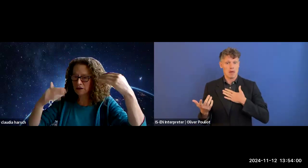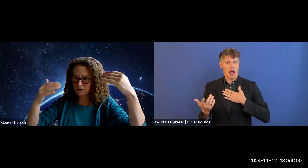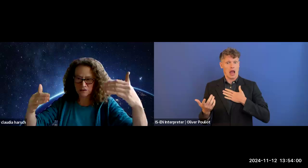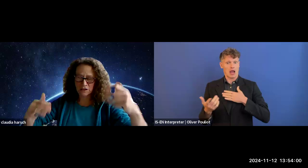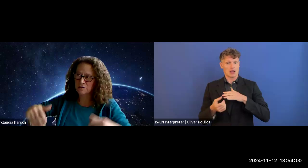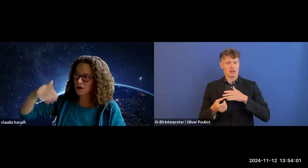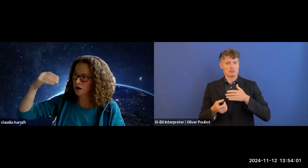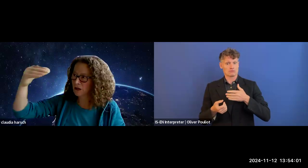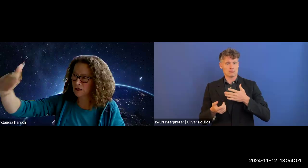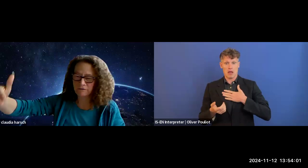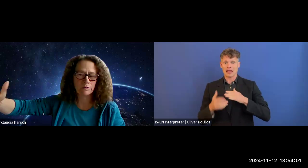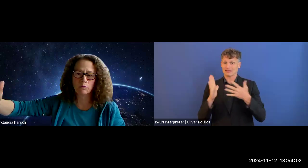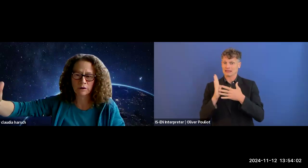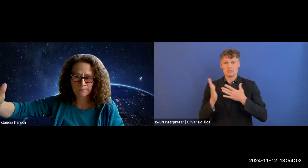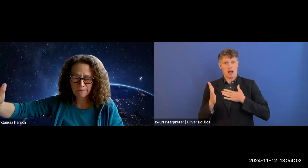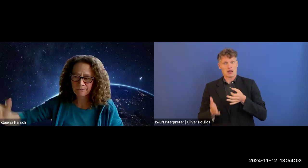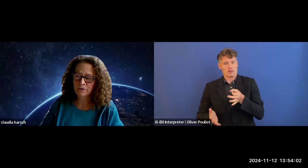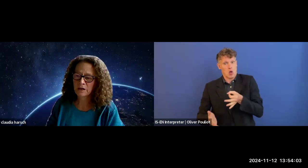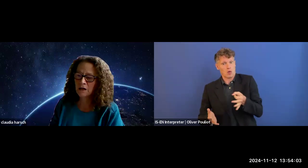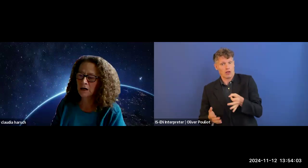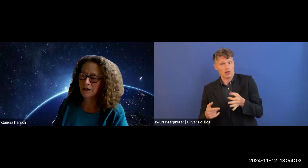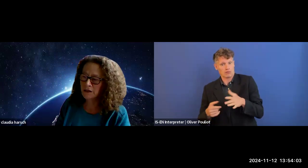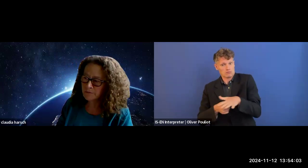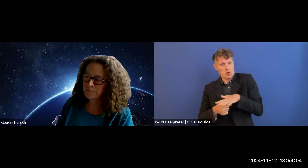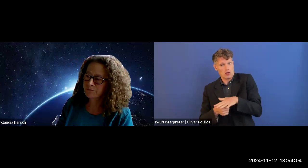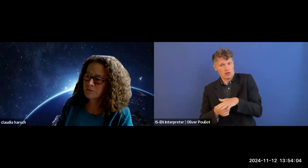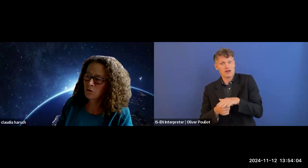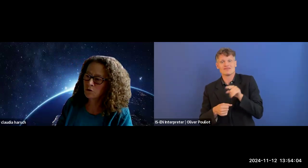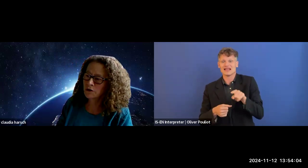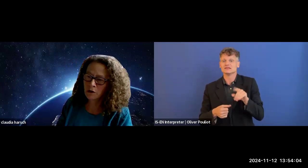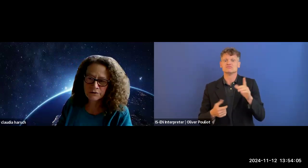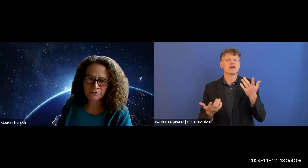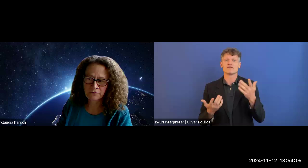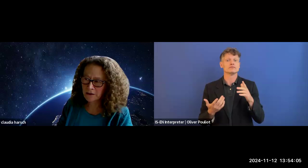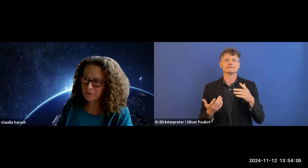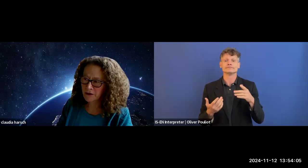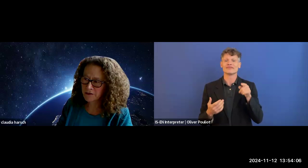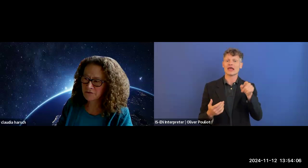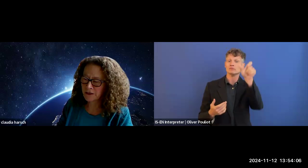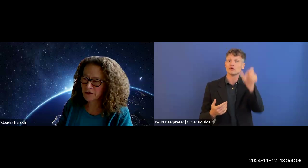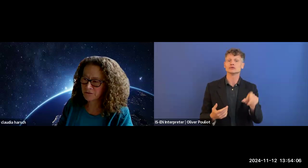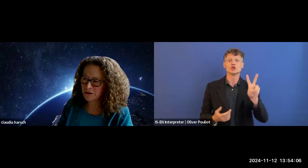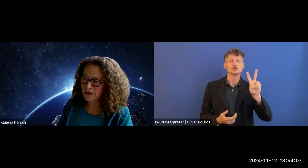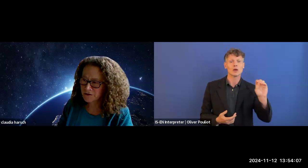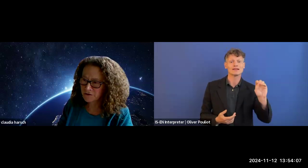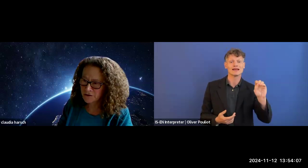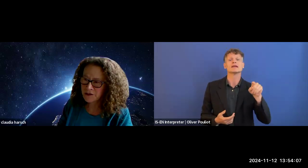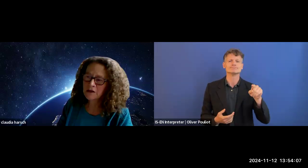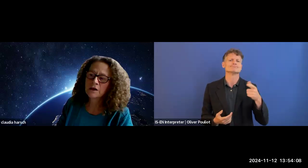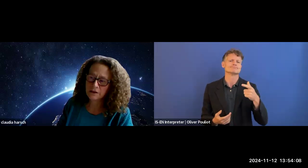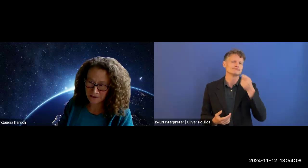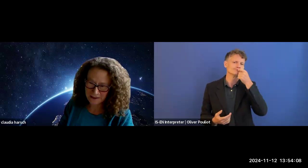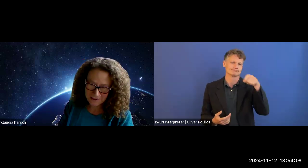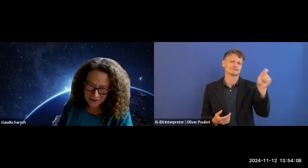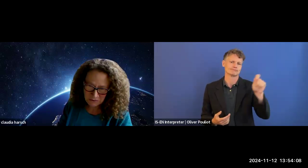means my test takers are at level B1. And then you can go into the final phase, training of the